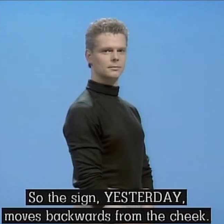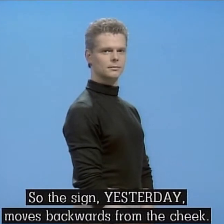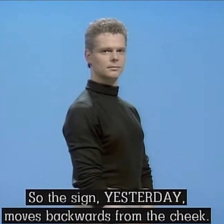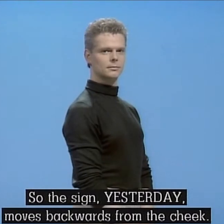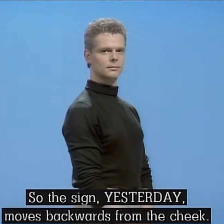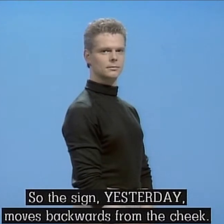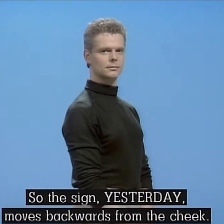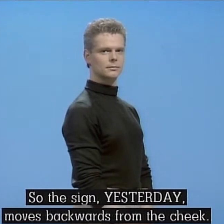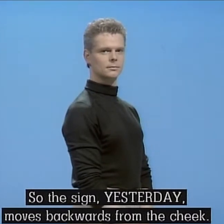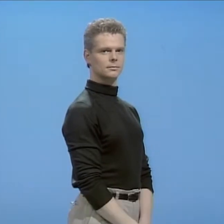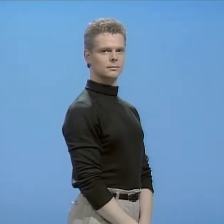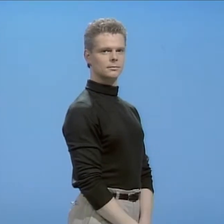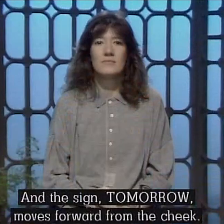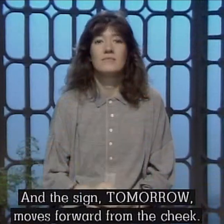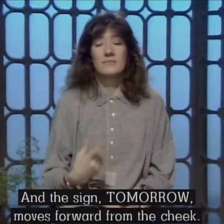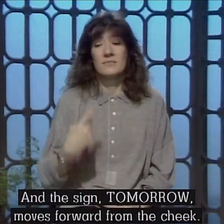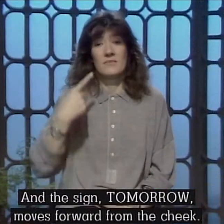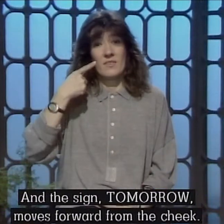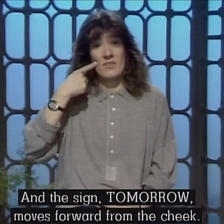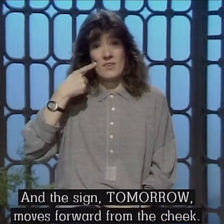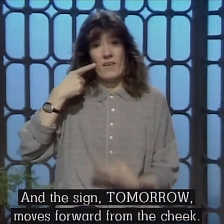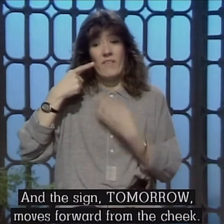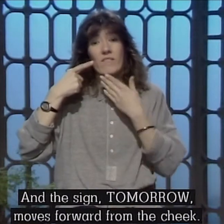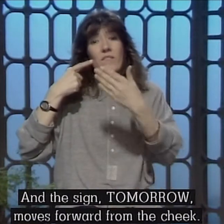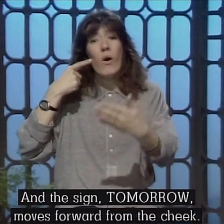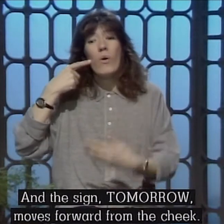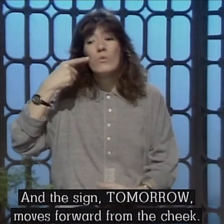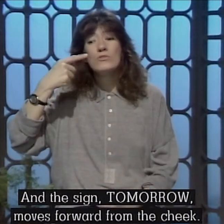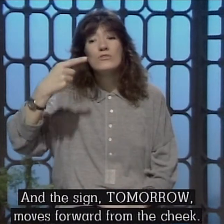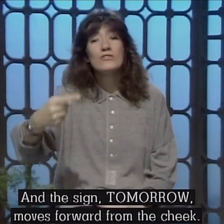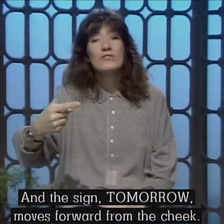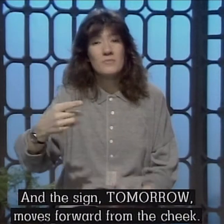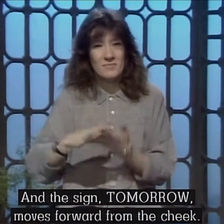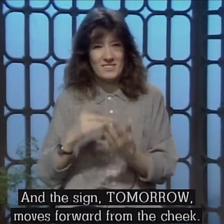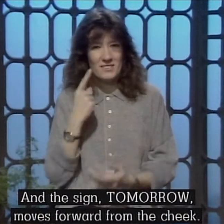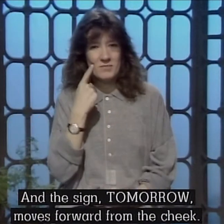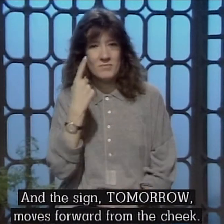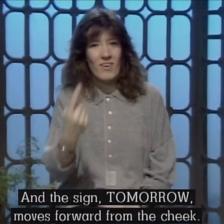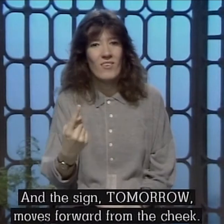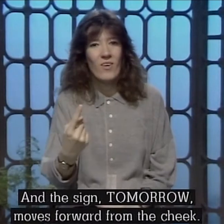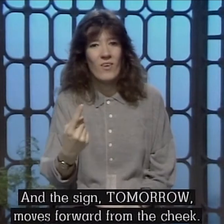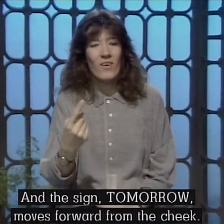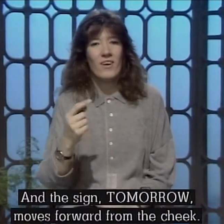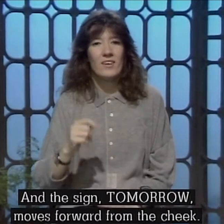signer's cheek. And the sign tomorrow moves forwards from the cheek.